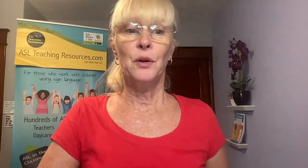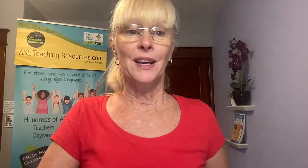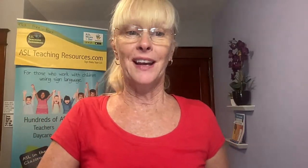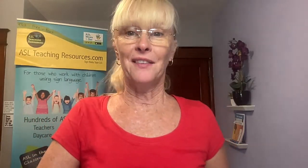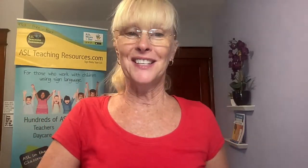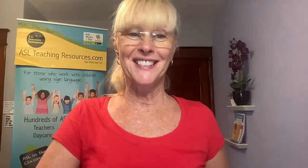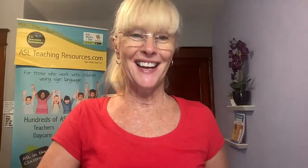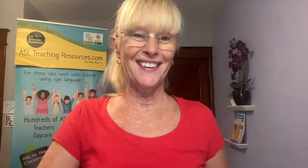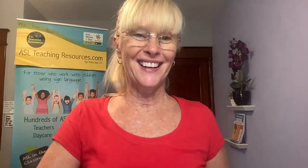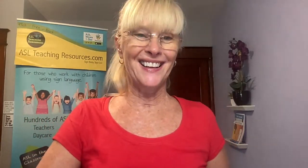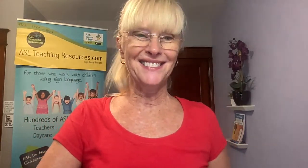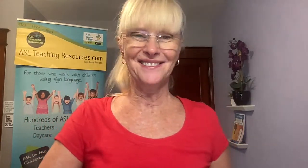We're going to count this down again.